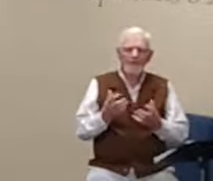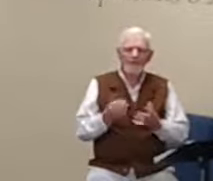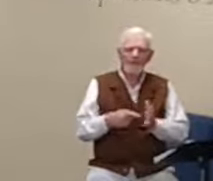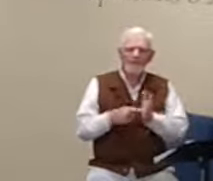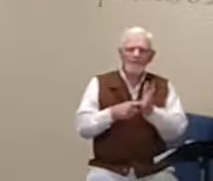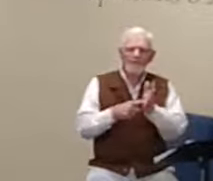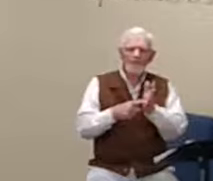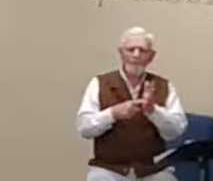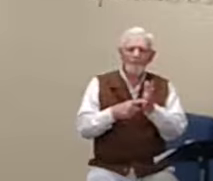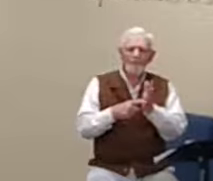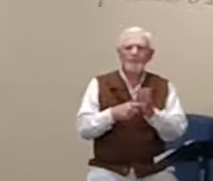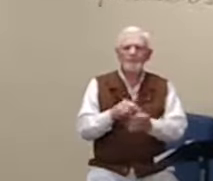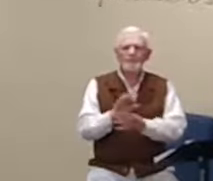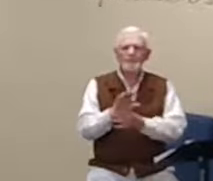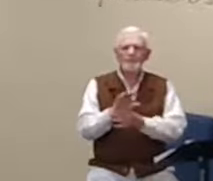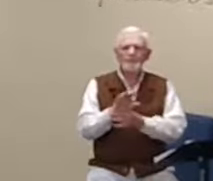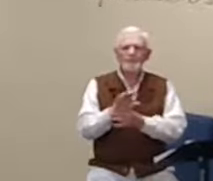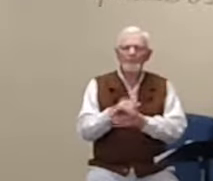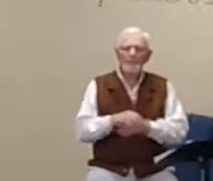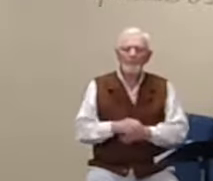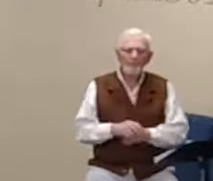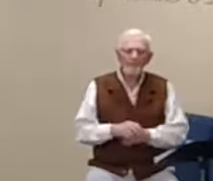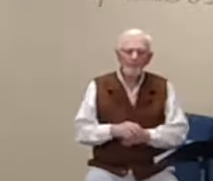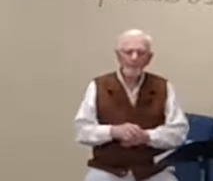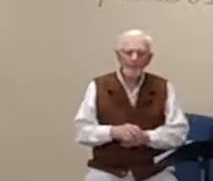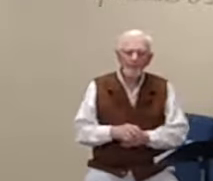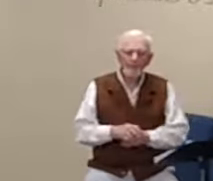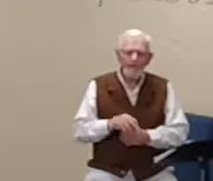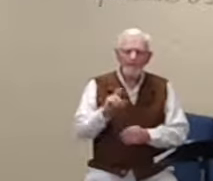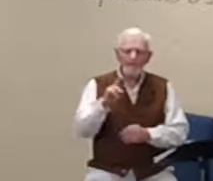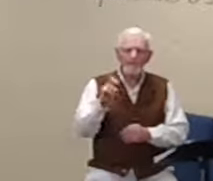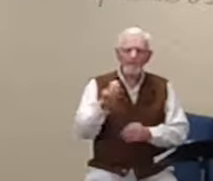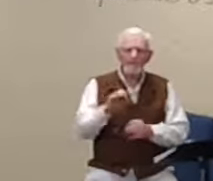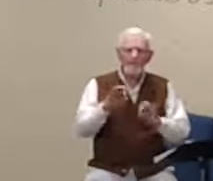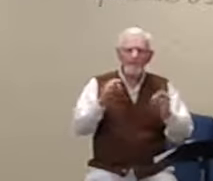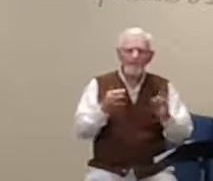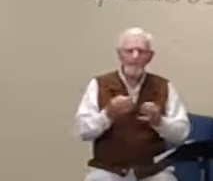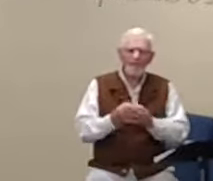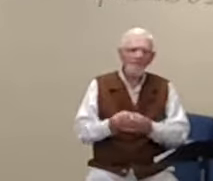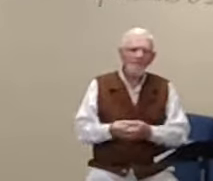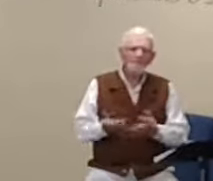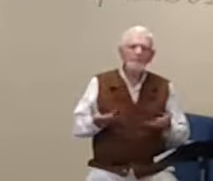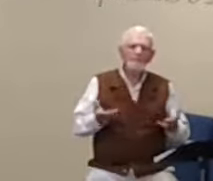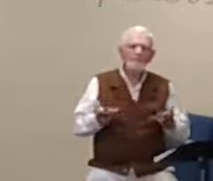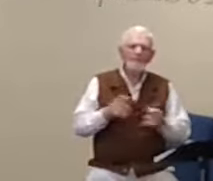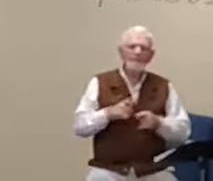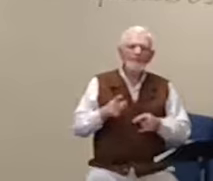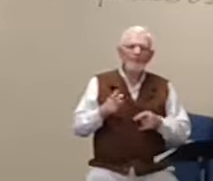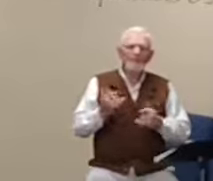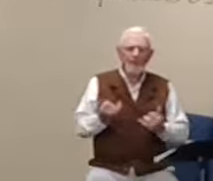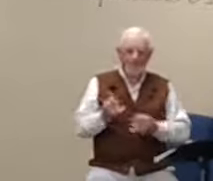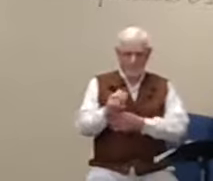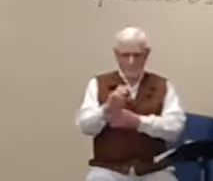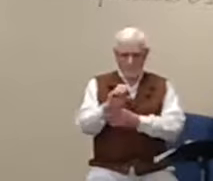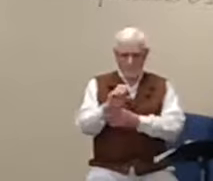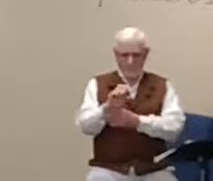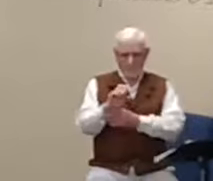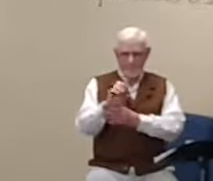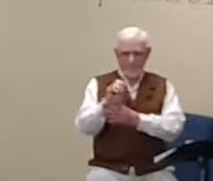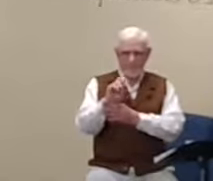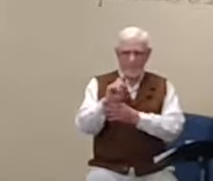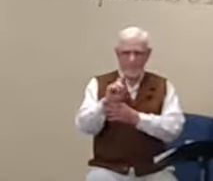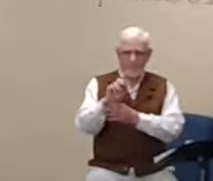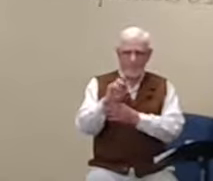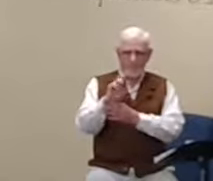of our ministry. We are the Rue family, and we've been serving the Lord now in Ukraine for going on